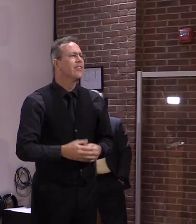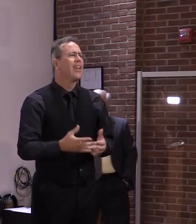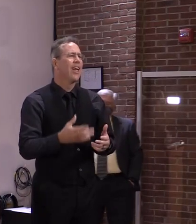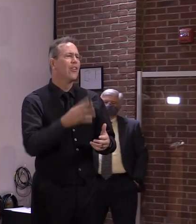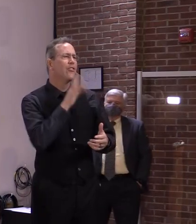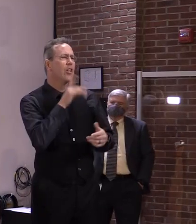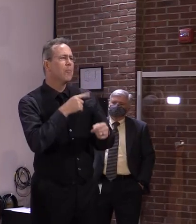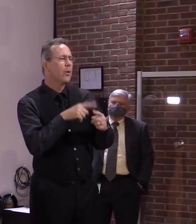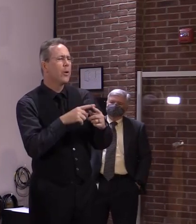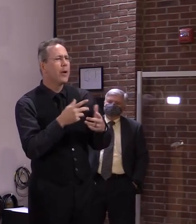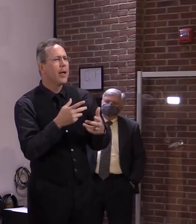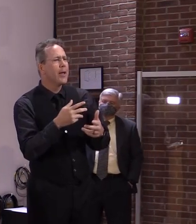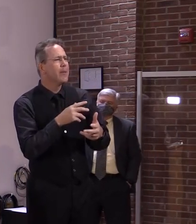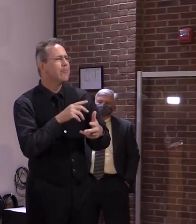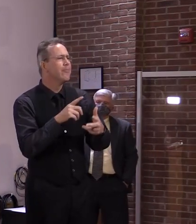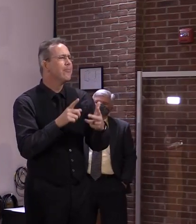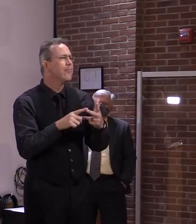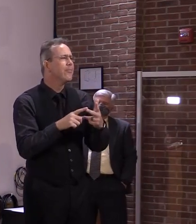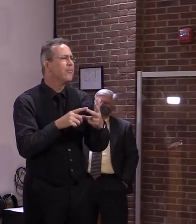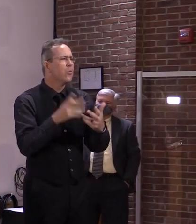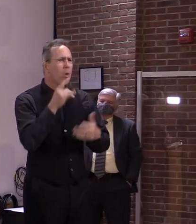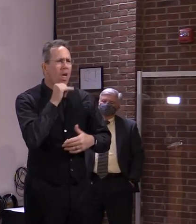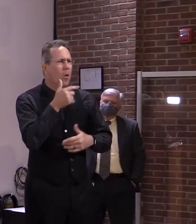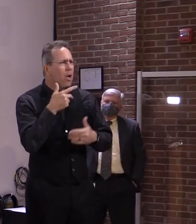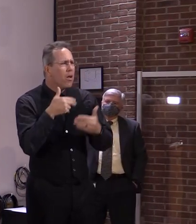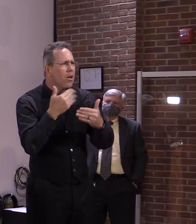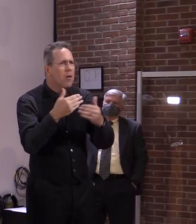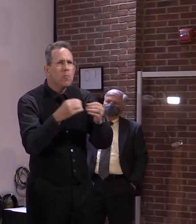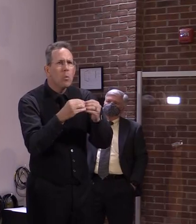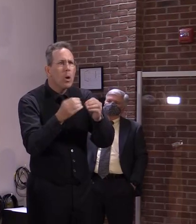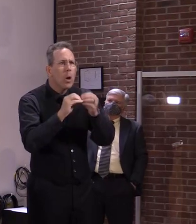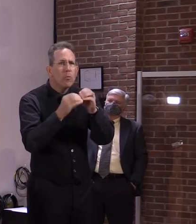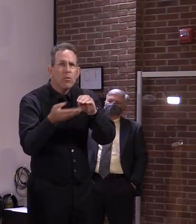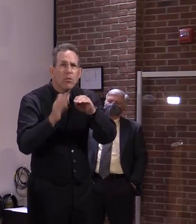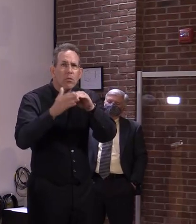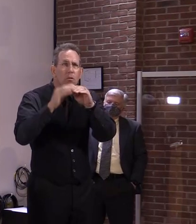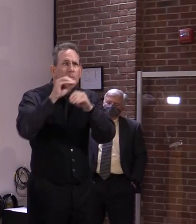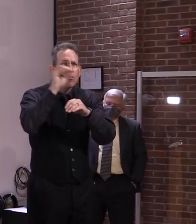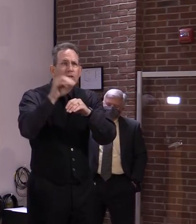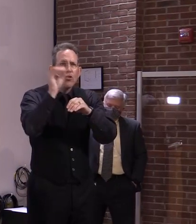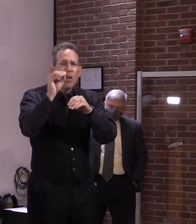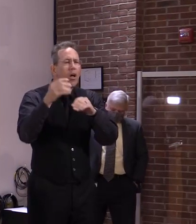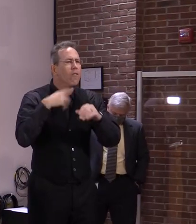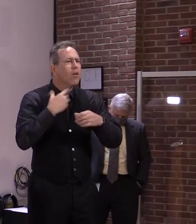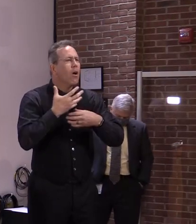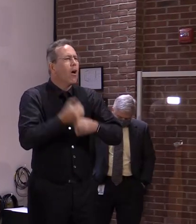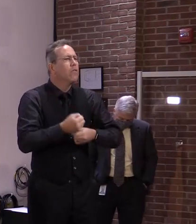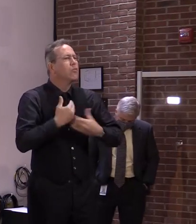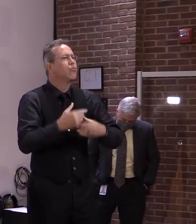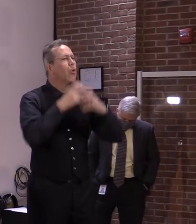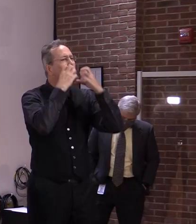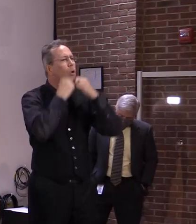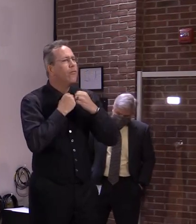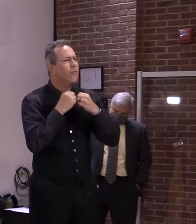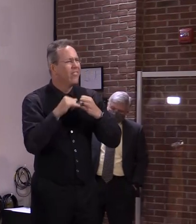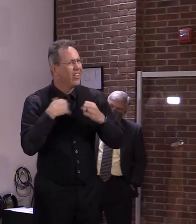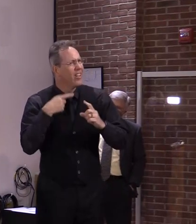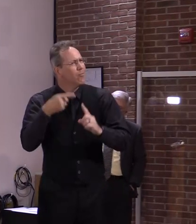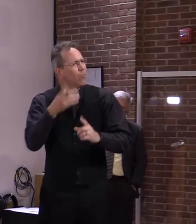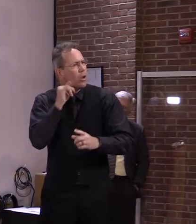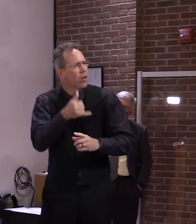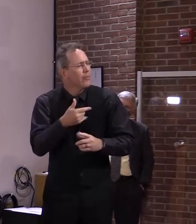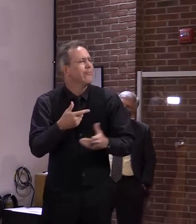that, you know, gets vaccinated first, you know, when we look at the 18 and older, we're